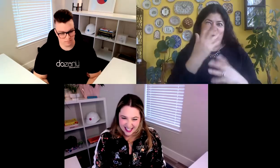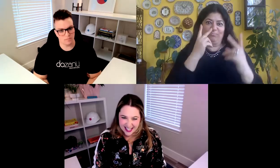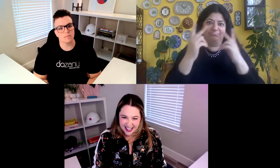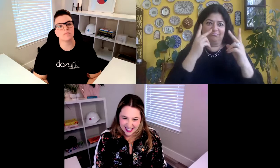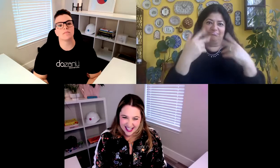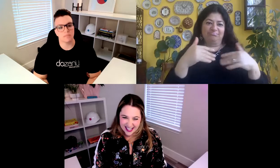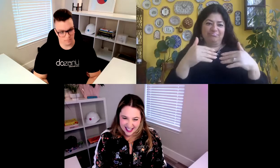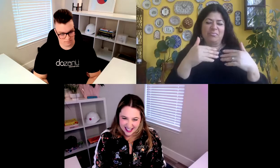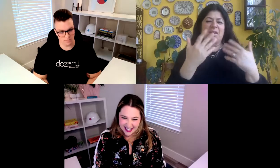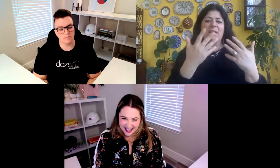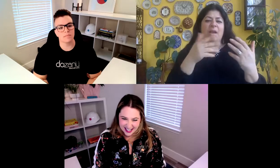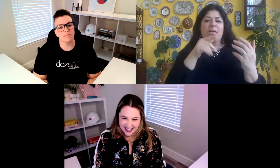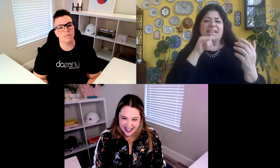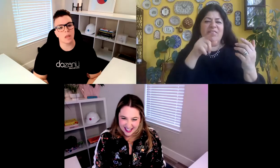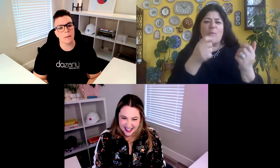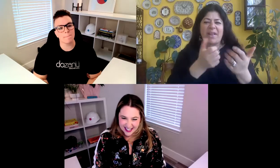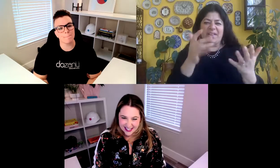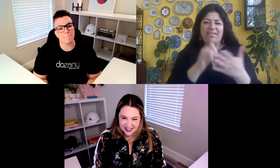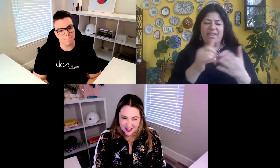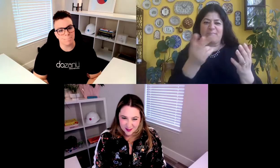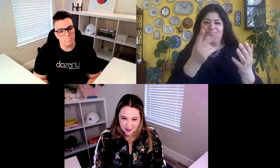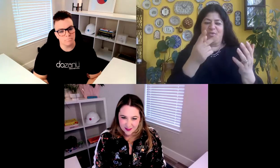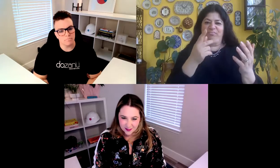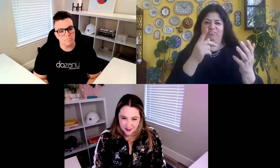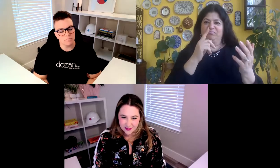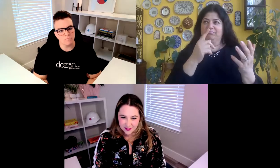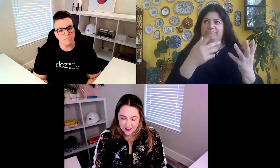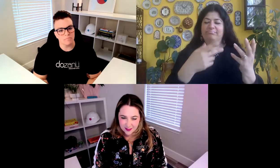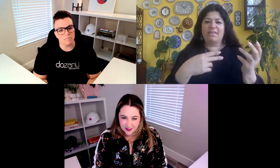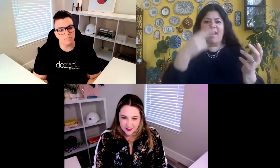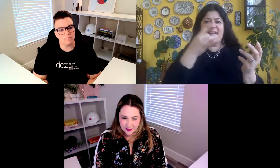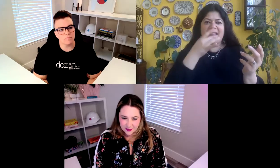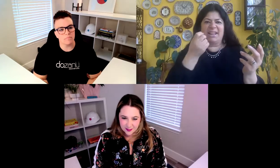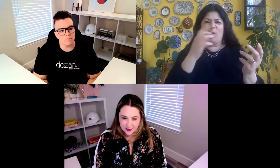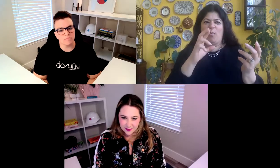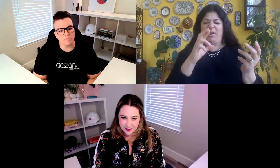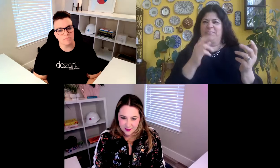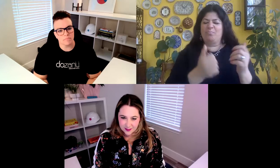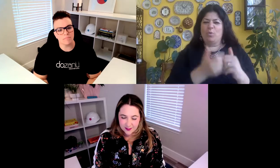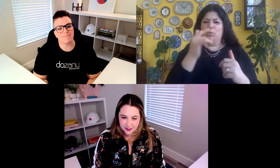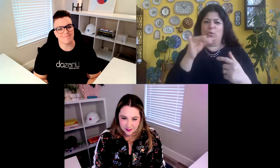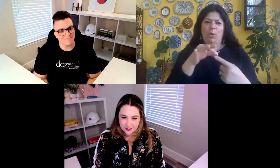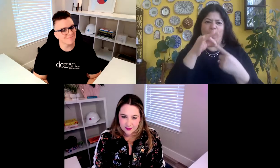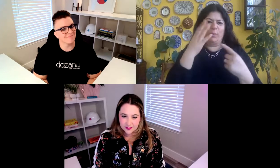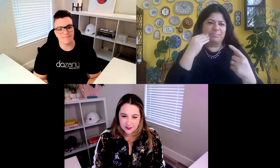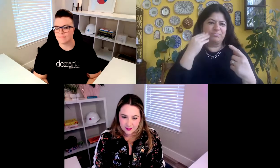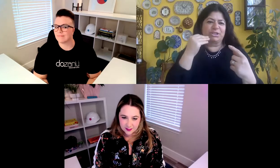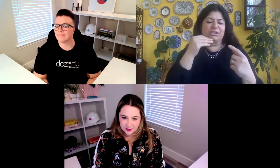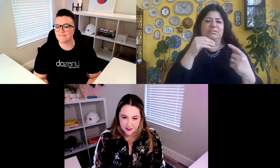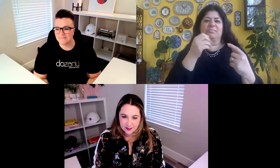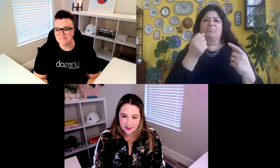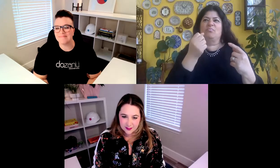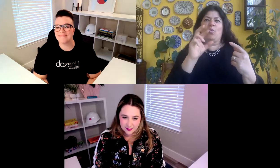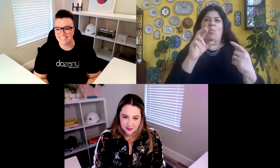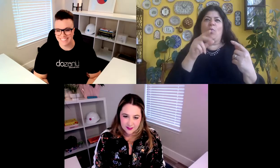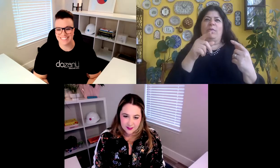So you've mentioned, you know, how the marketing industry is dominated by men. Is there anything you think that, you know, you want to highlight,